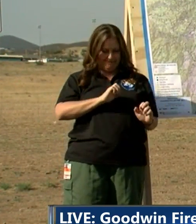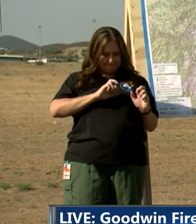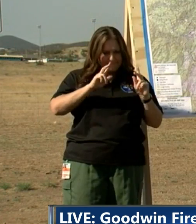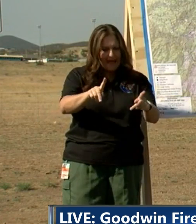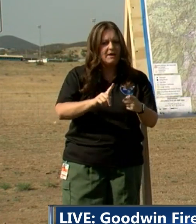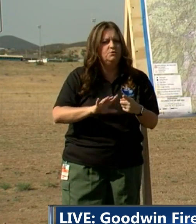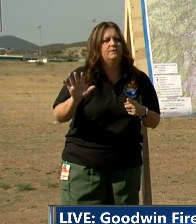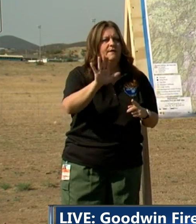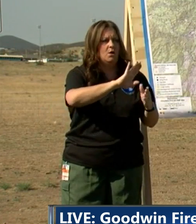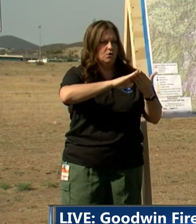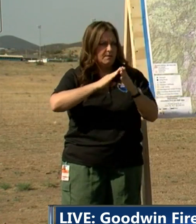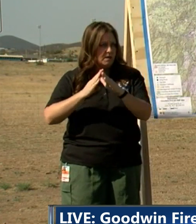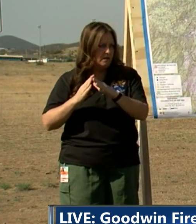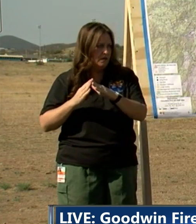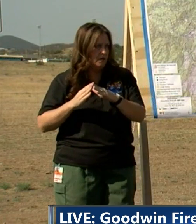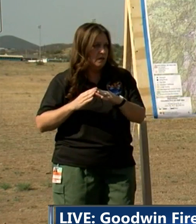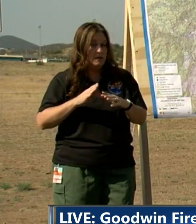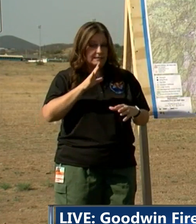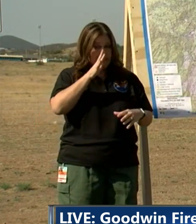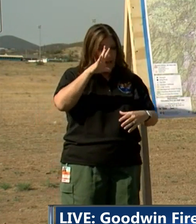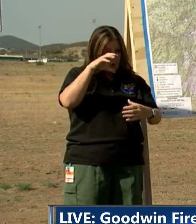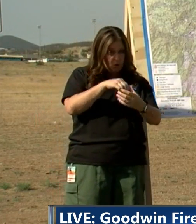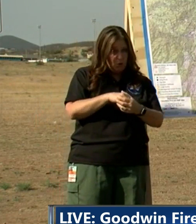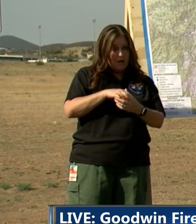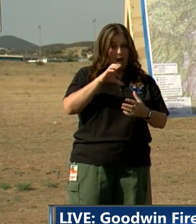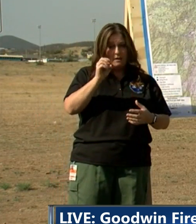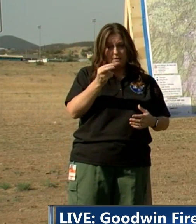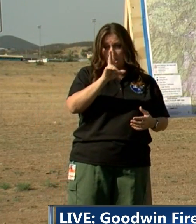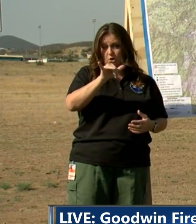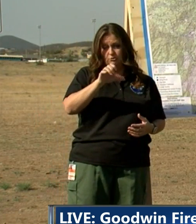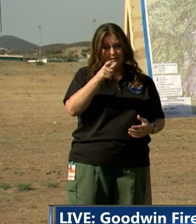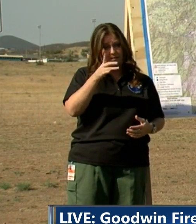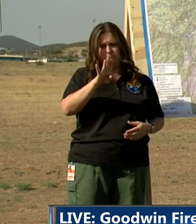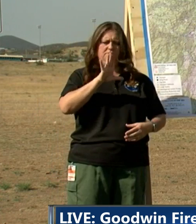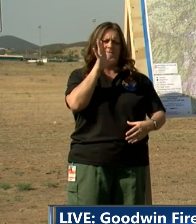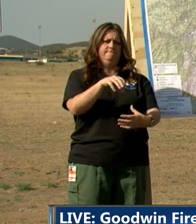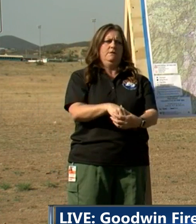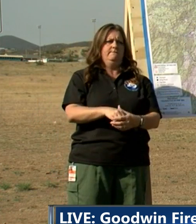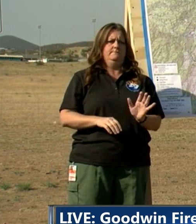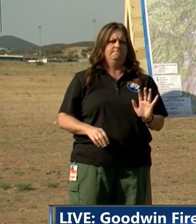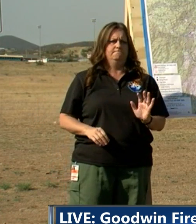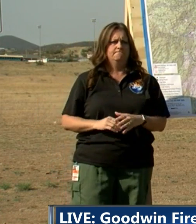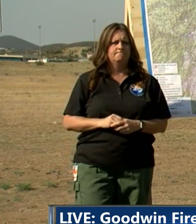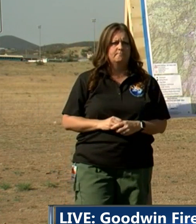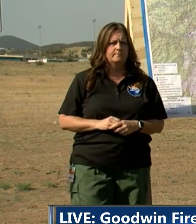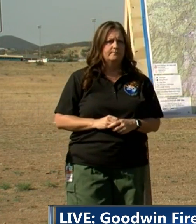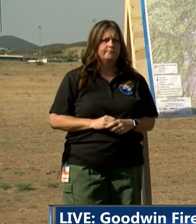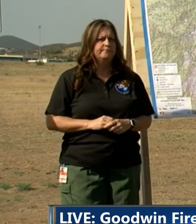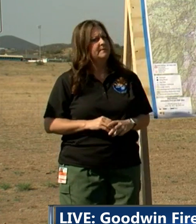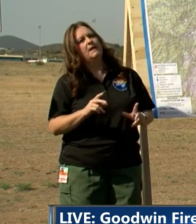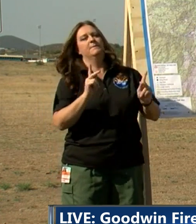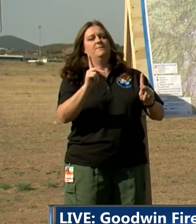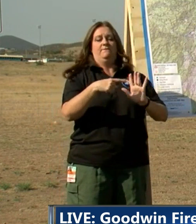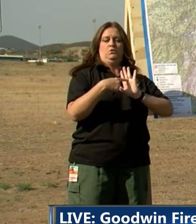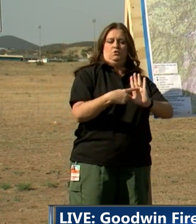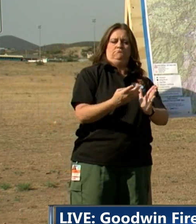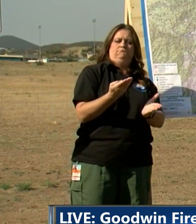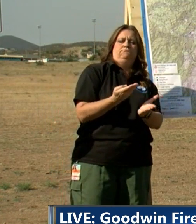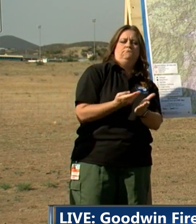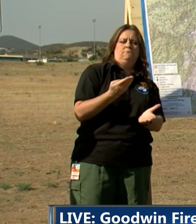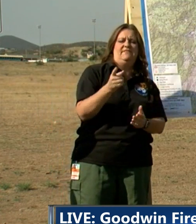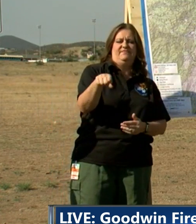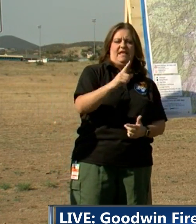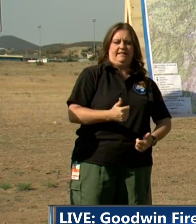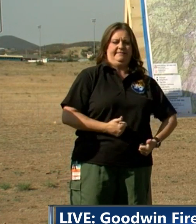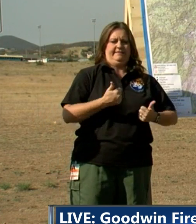That doesn't include the country club. The country club is not involved in this. What do people have to show to prove that they are residents